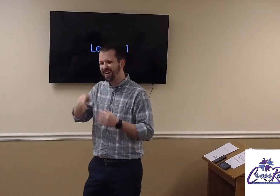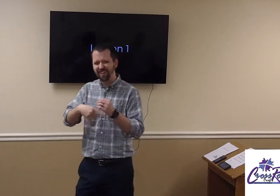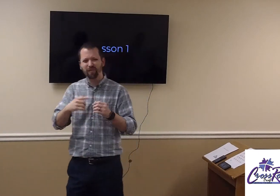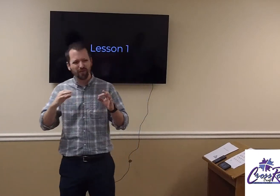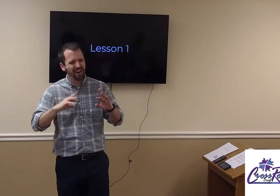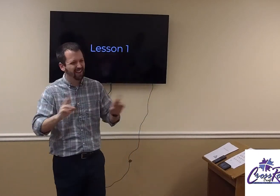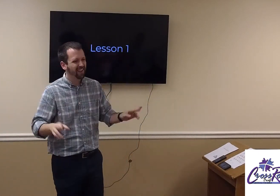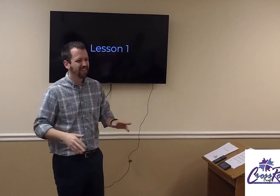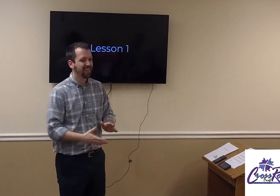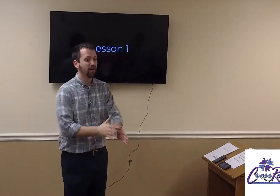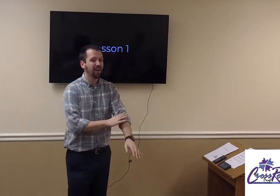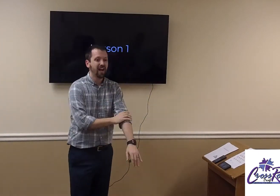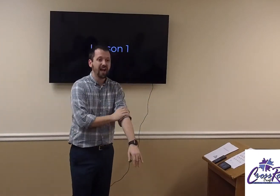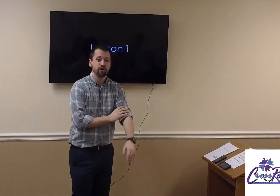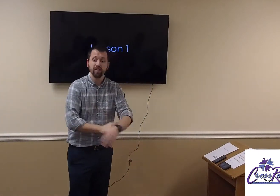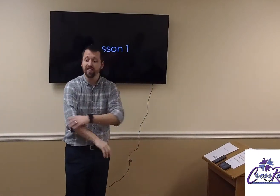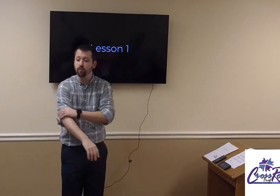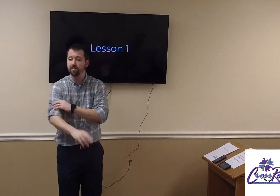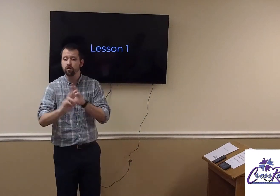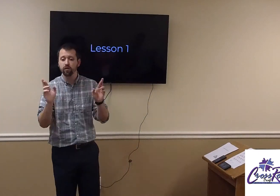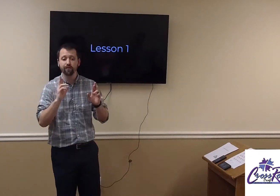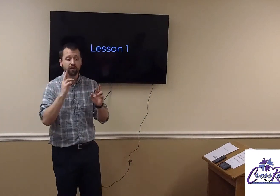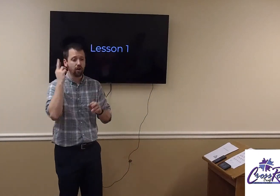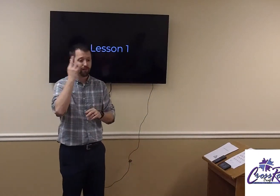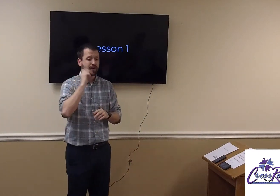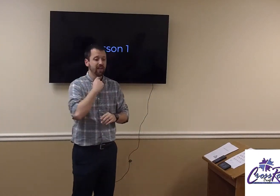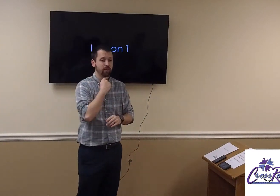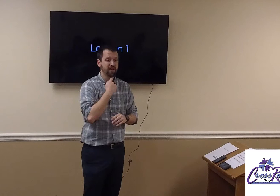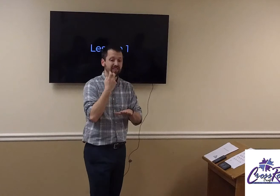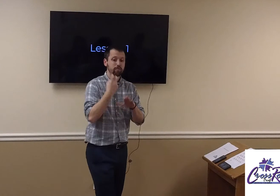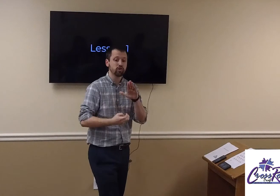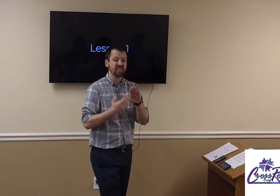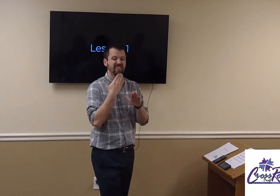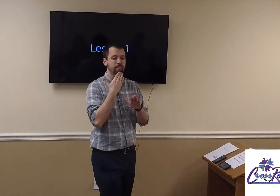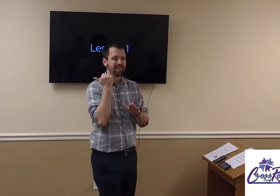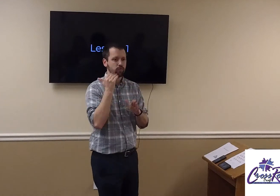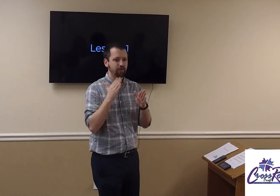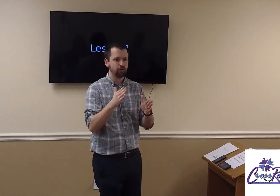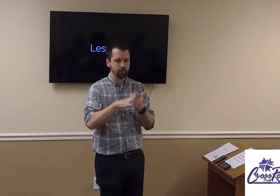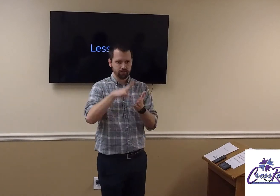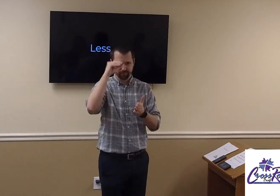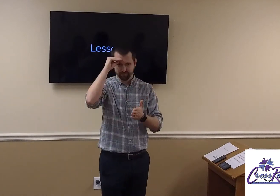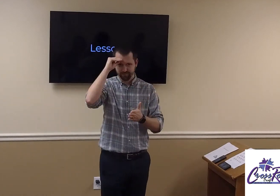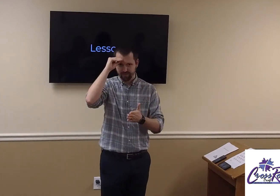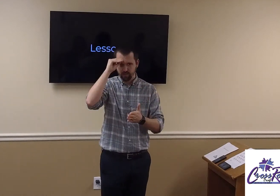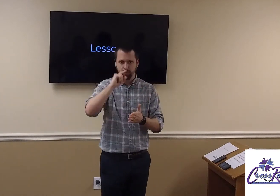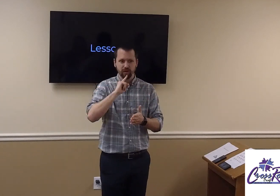about, I'll be ready. So, I do want to say the reason we're doing it voice off is because immersion is the best way to learn. So it really